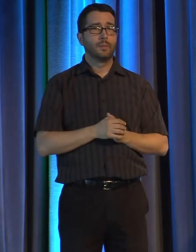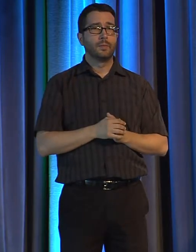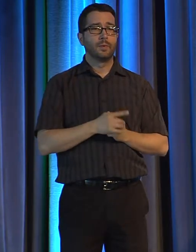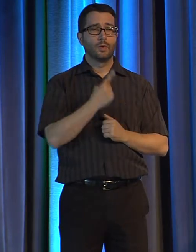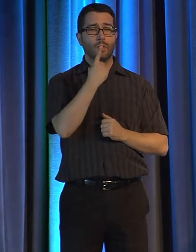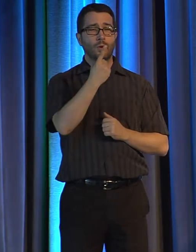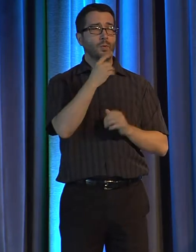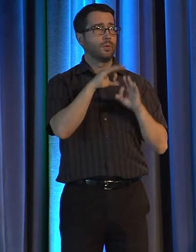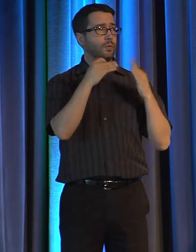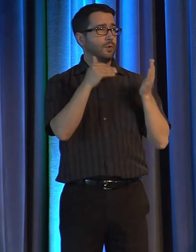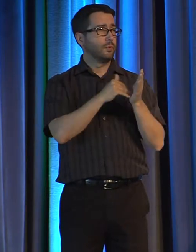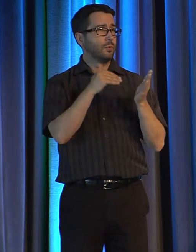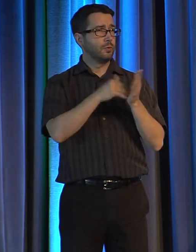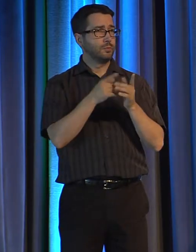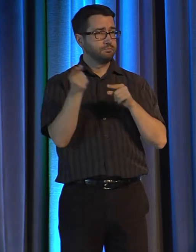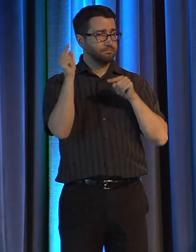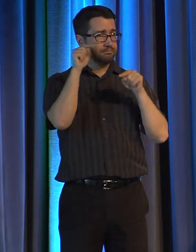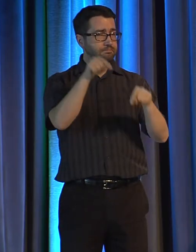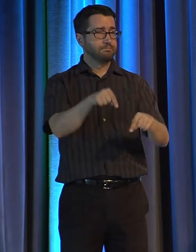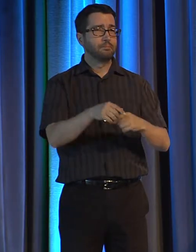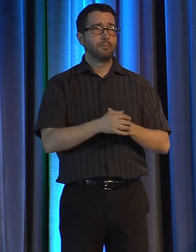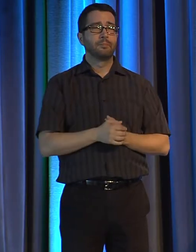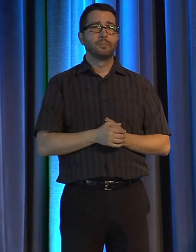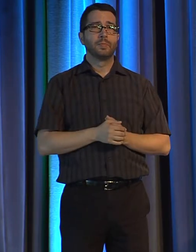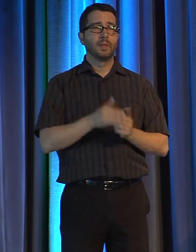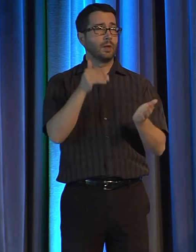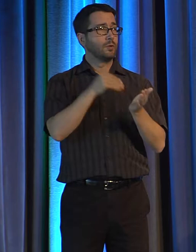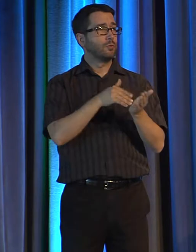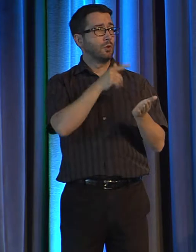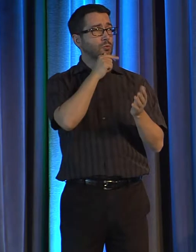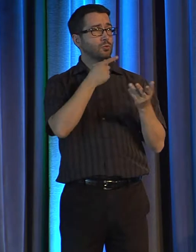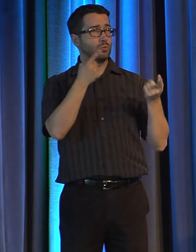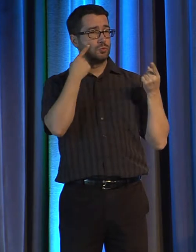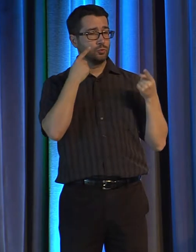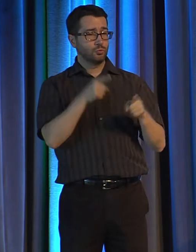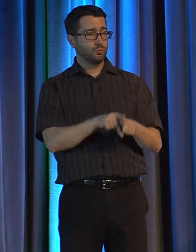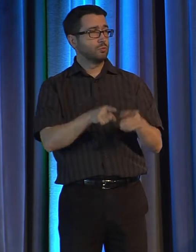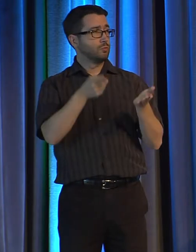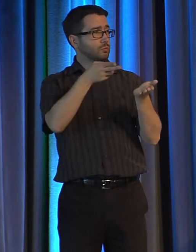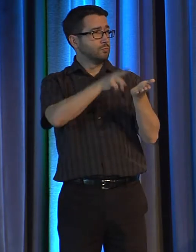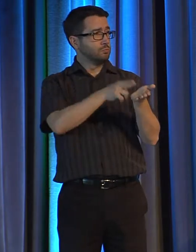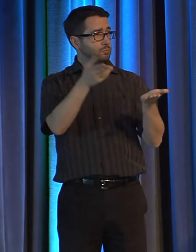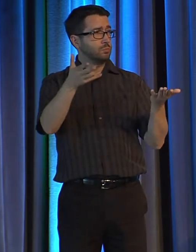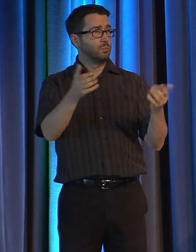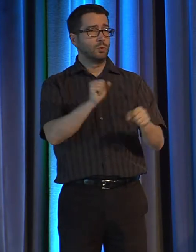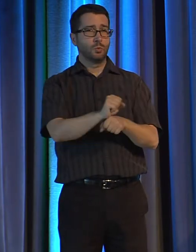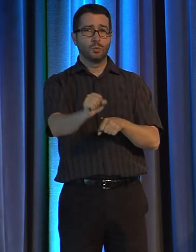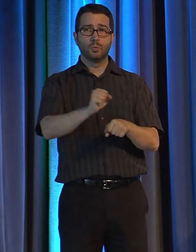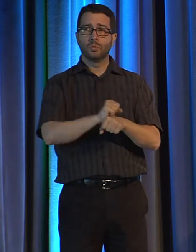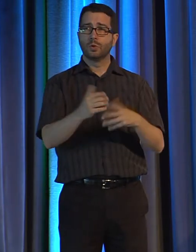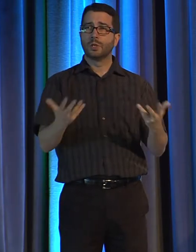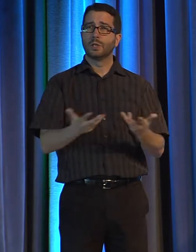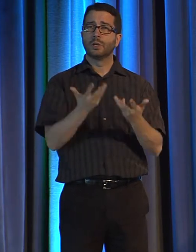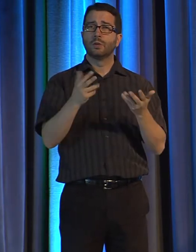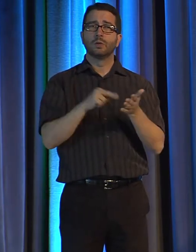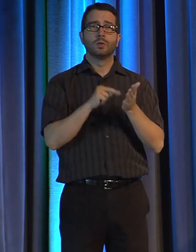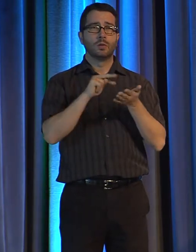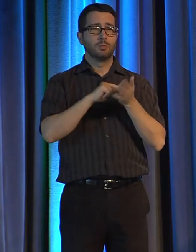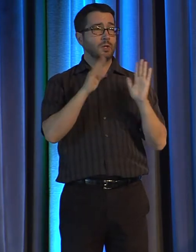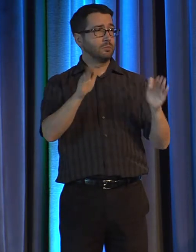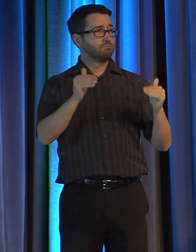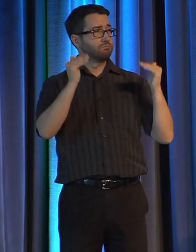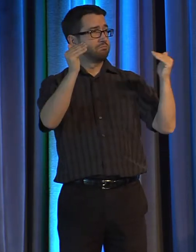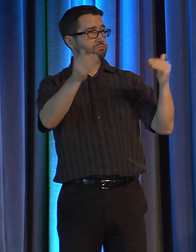family physicians. Physicians that sign on to work here note the opportunities to work with a highly skilled community of